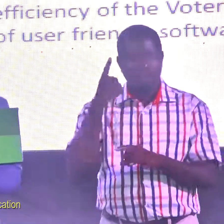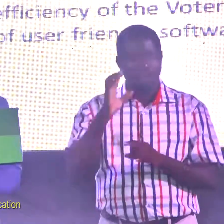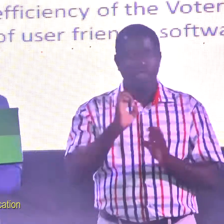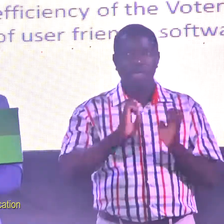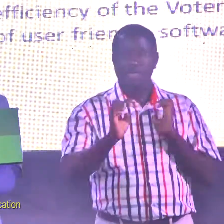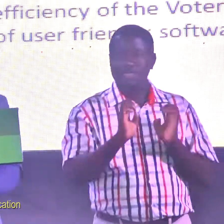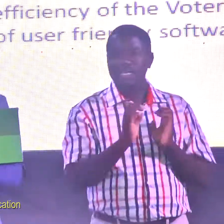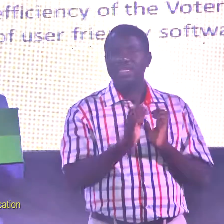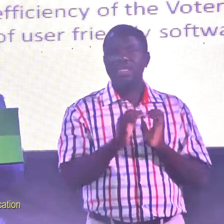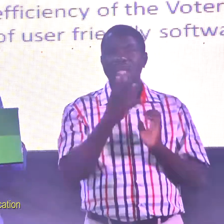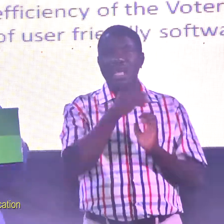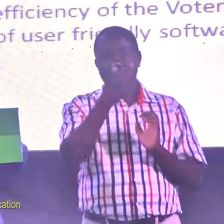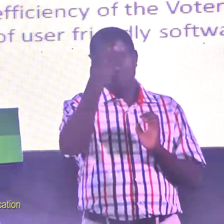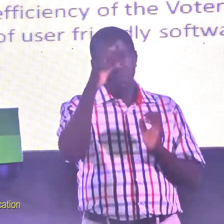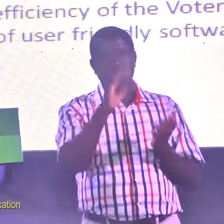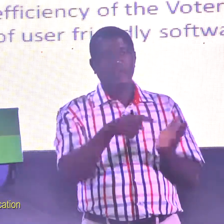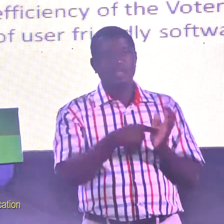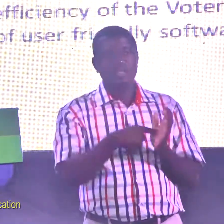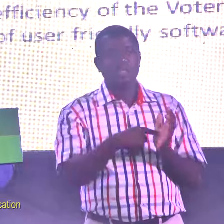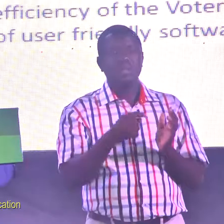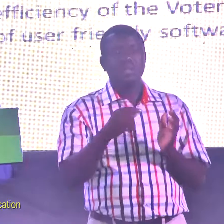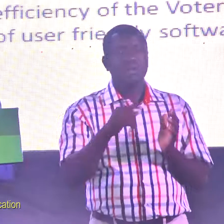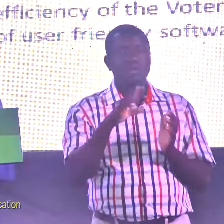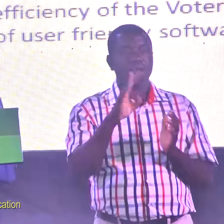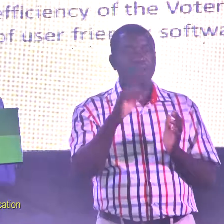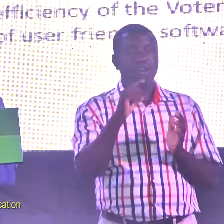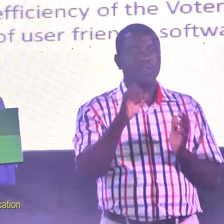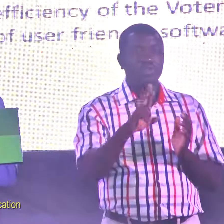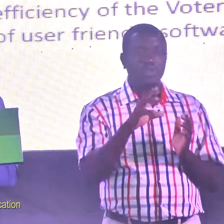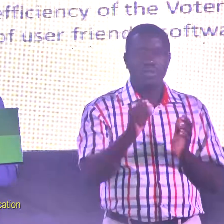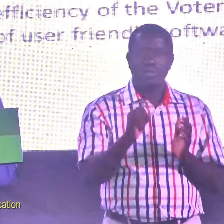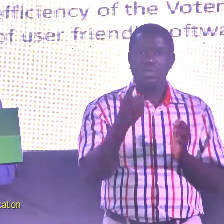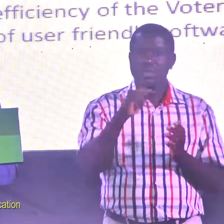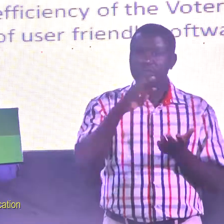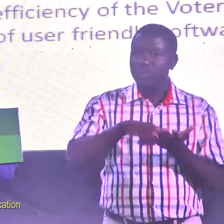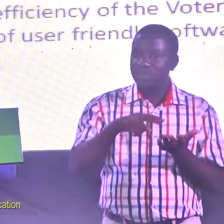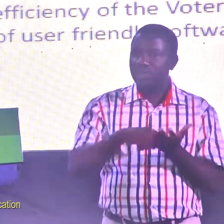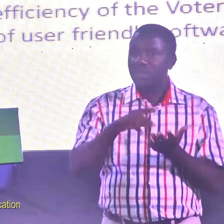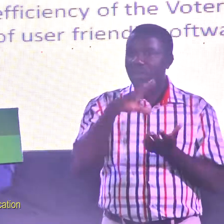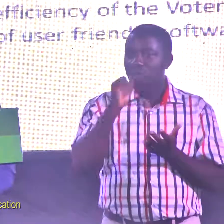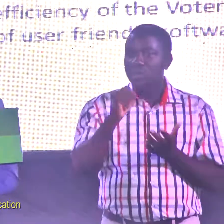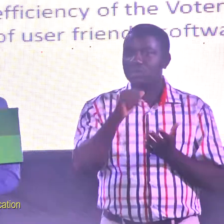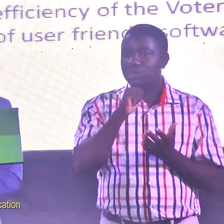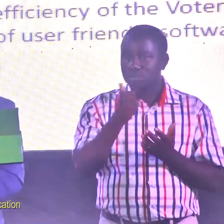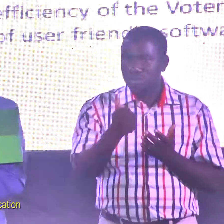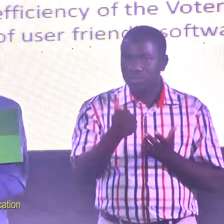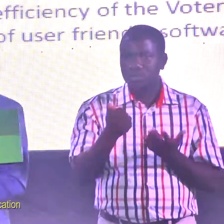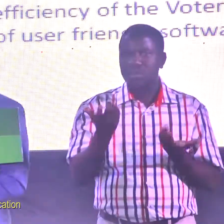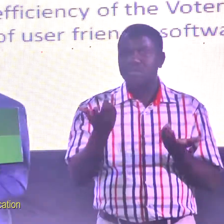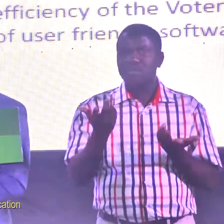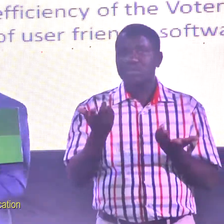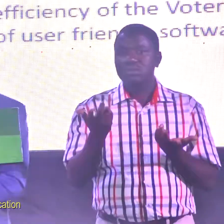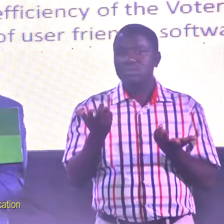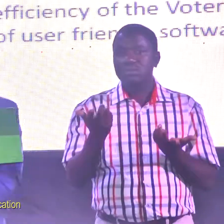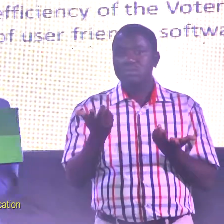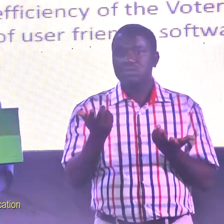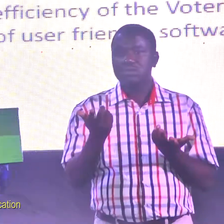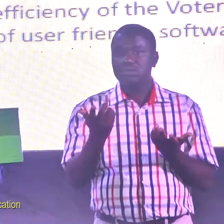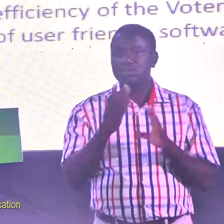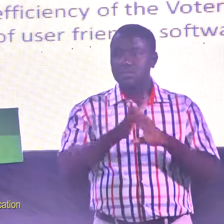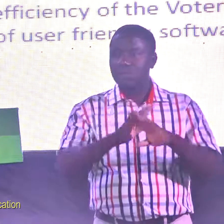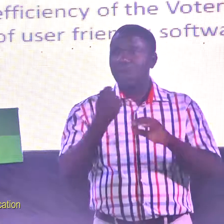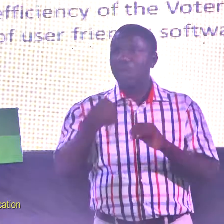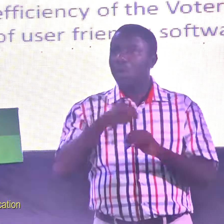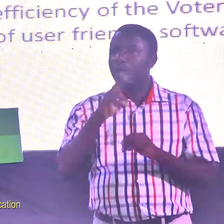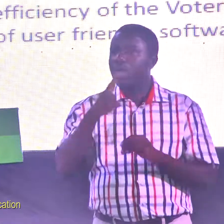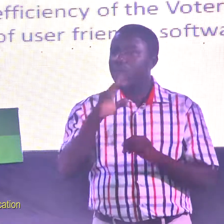exercise, and because of these factors, the register was not disputed.